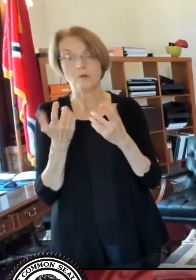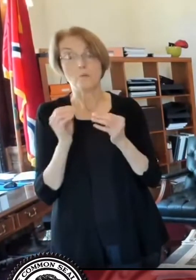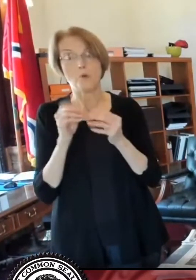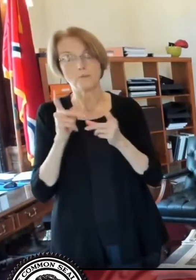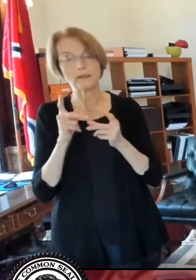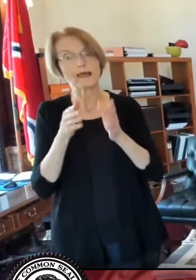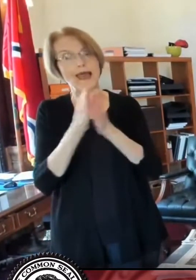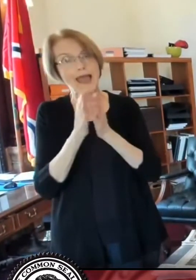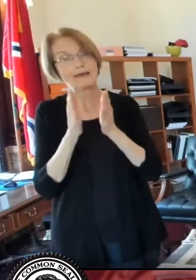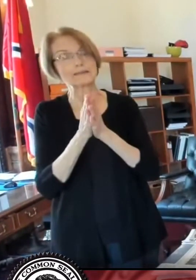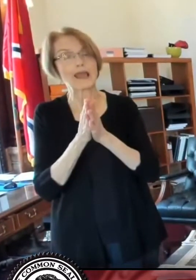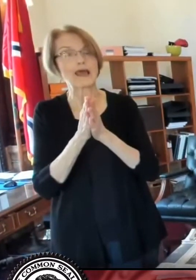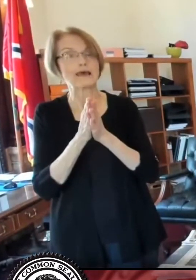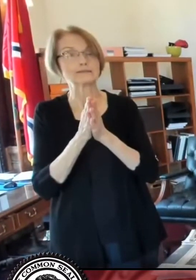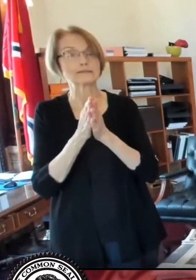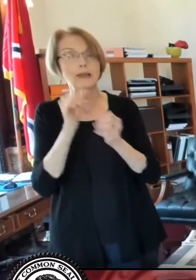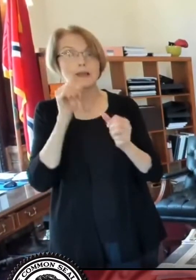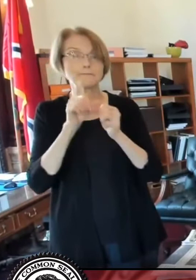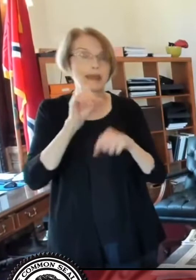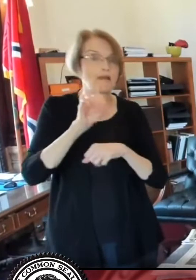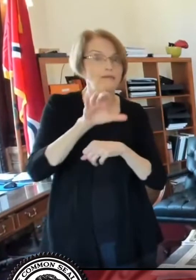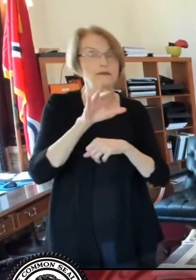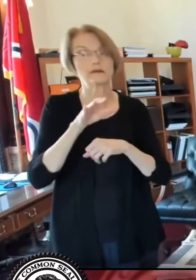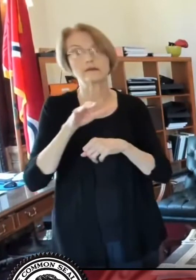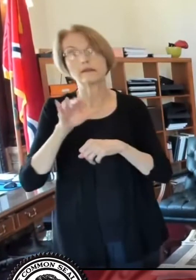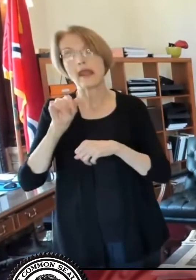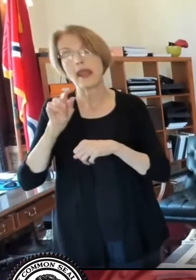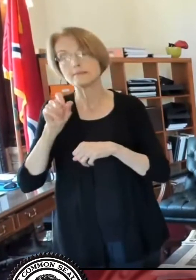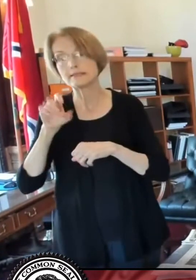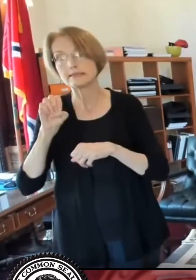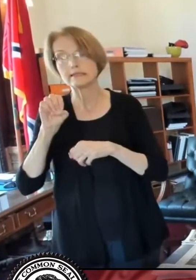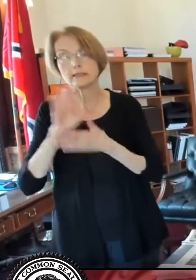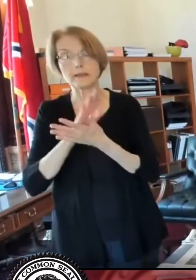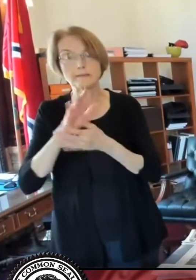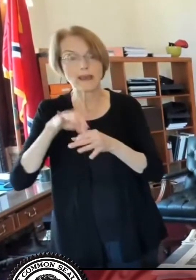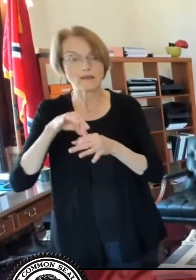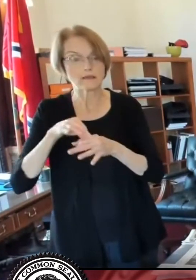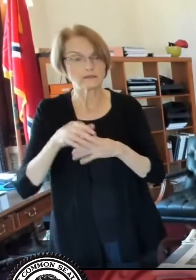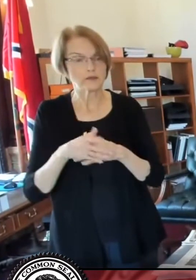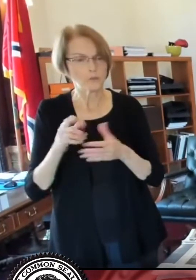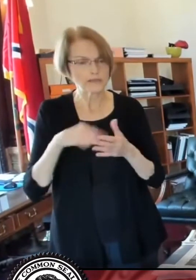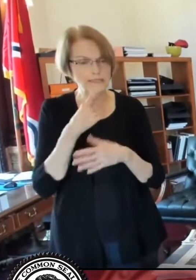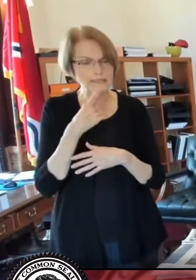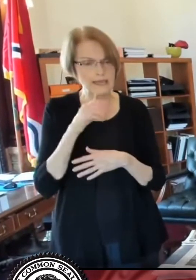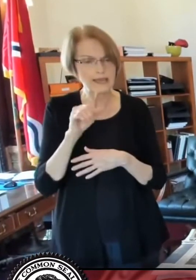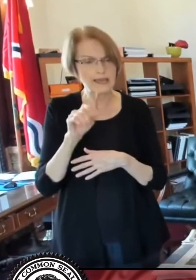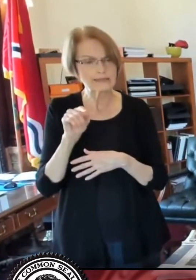requests for mail-in ballots or for absentee ballots. What does this say?